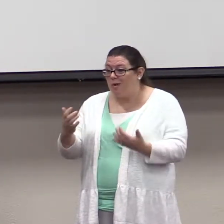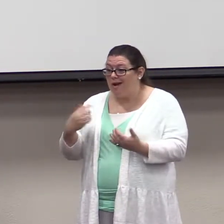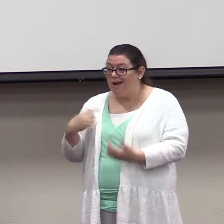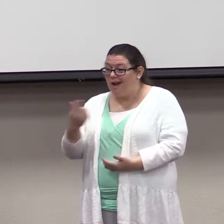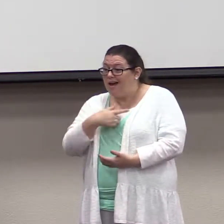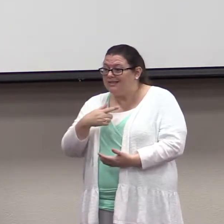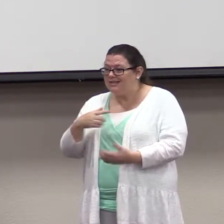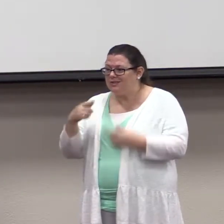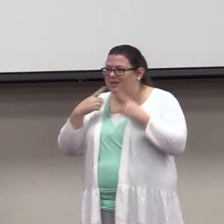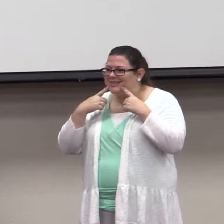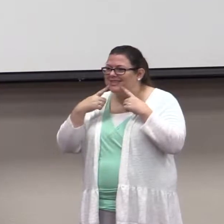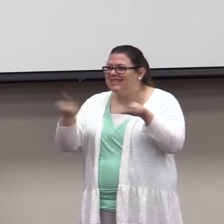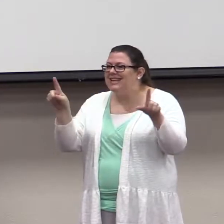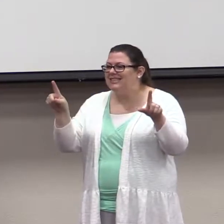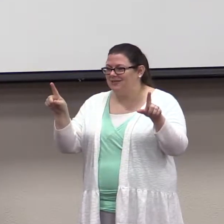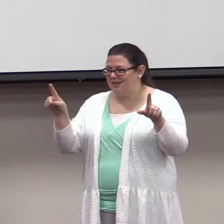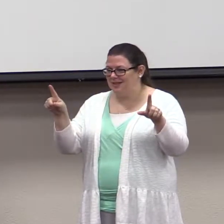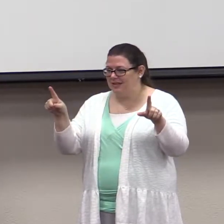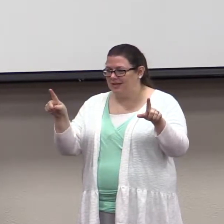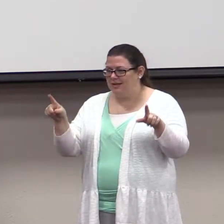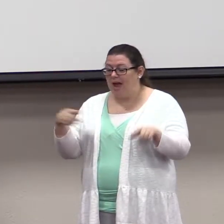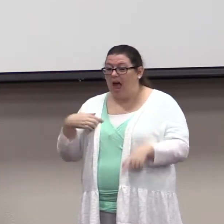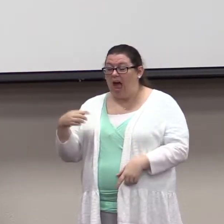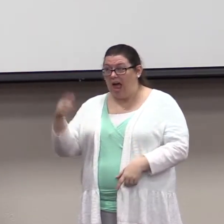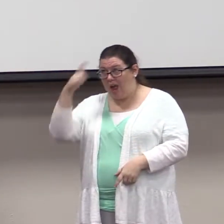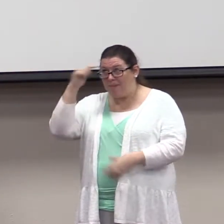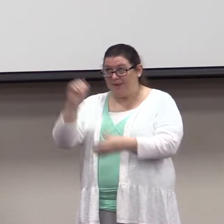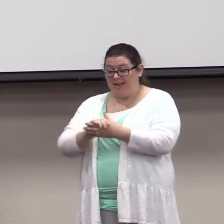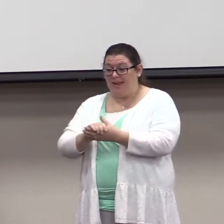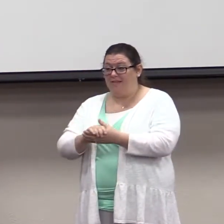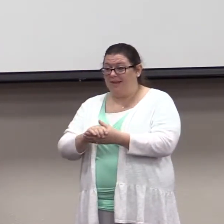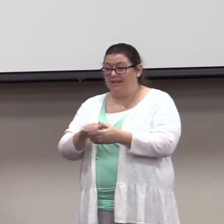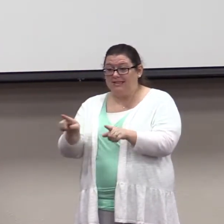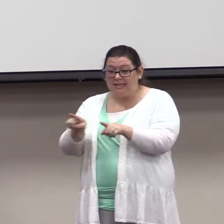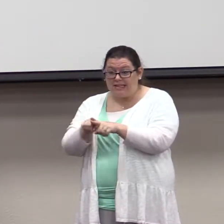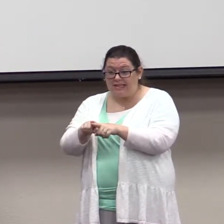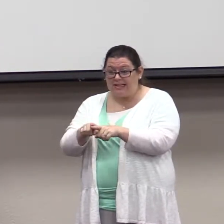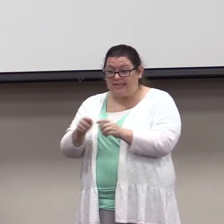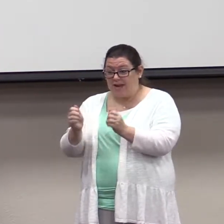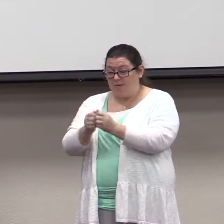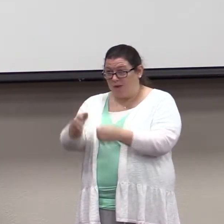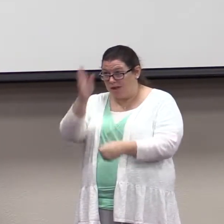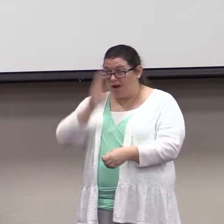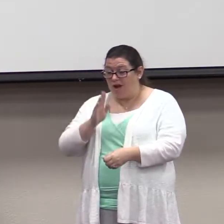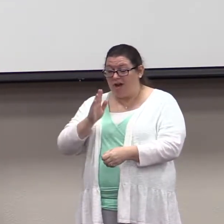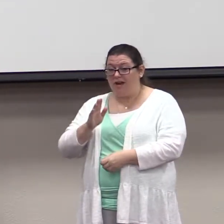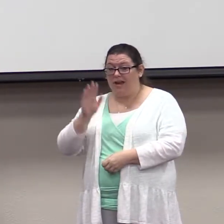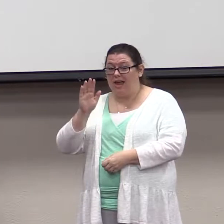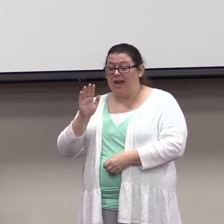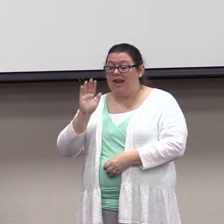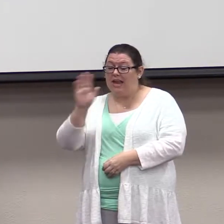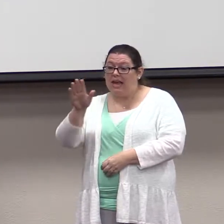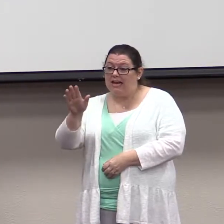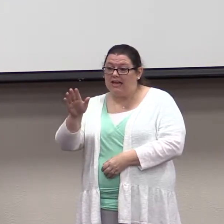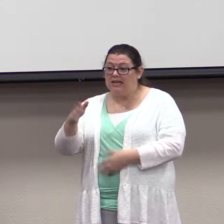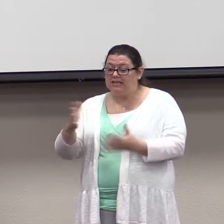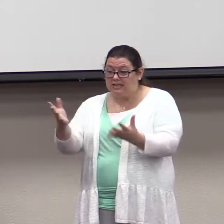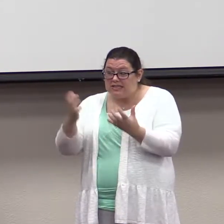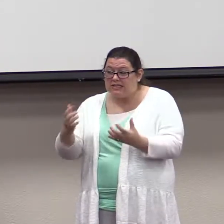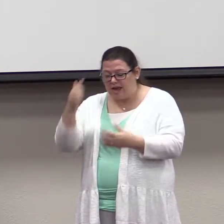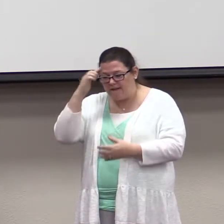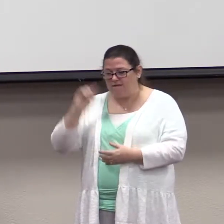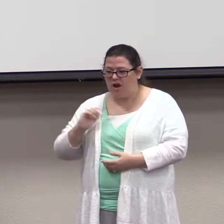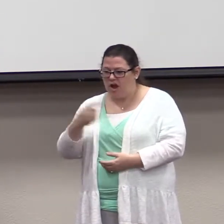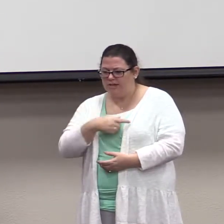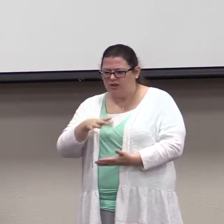successful. And I believe that this is the same for God and his desire for us, to learn from the history of his people so